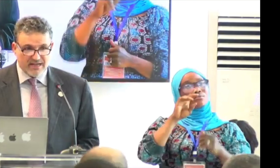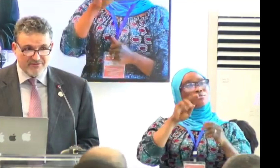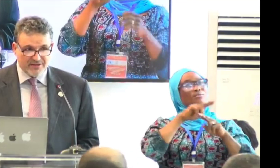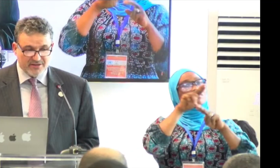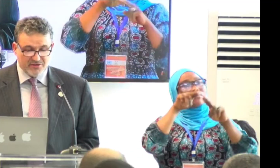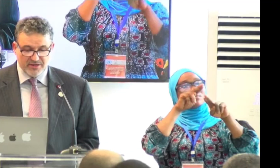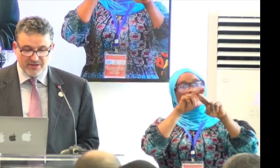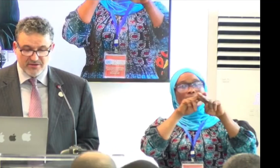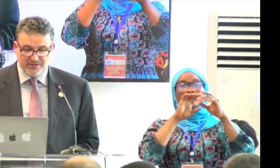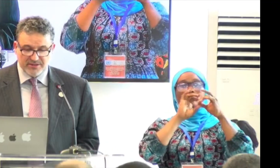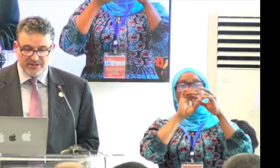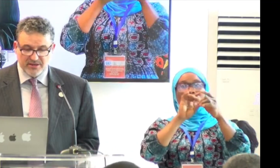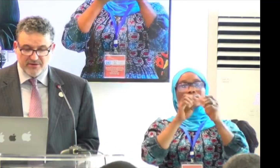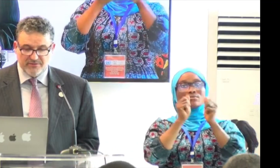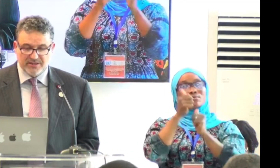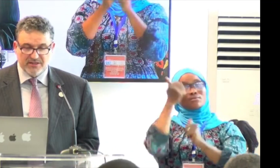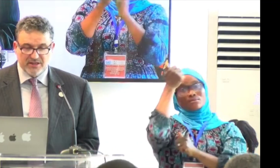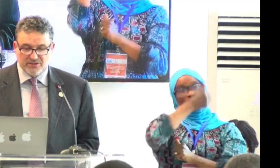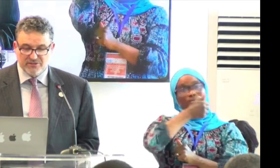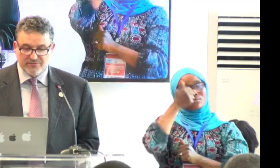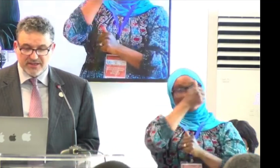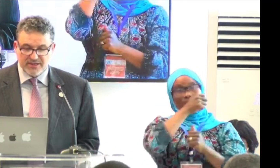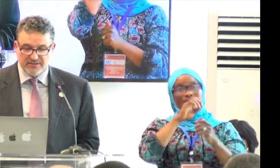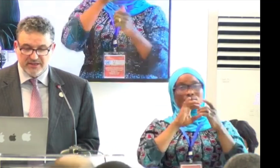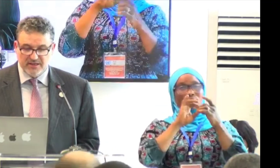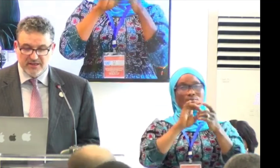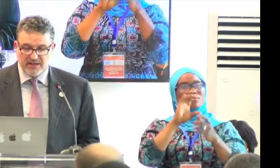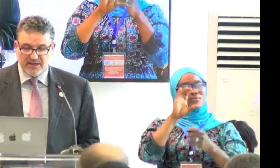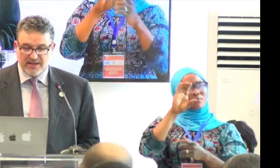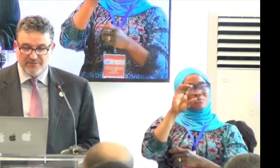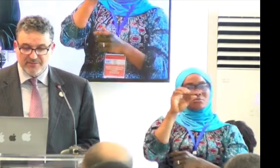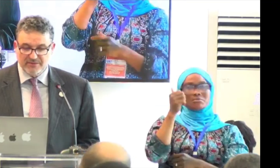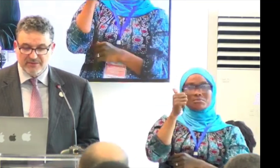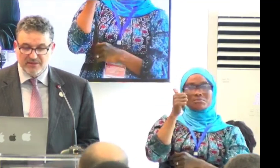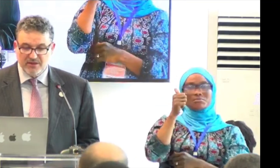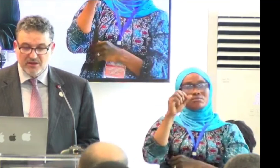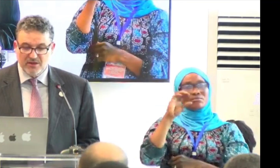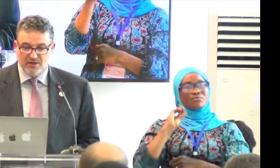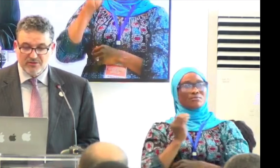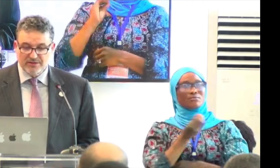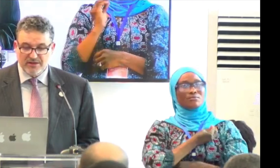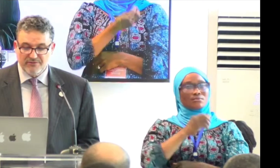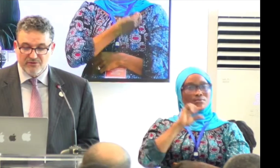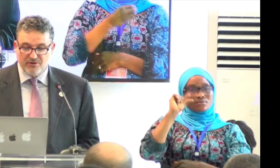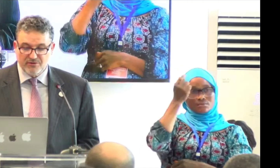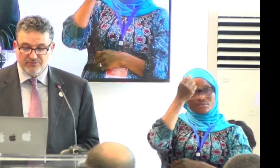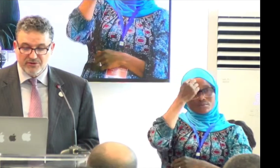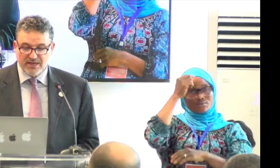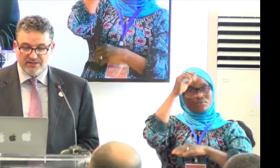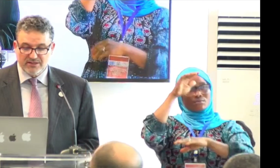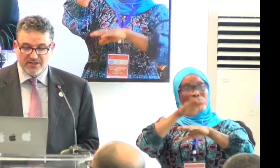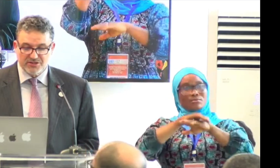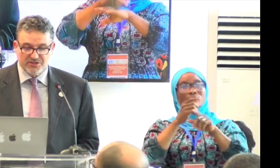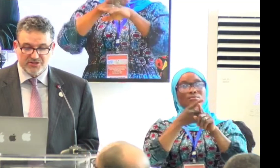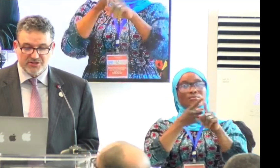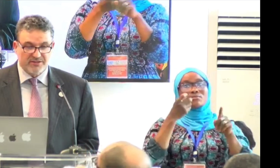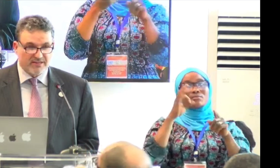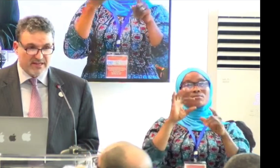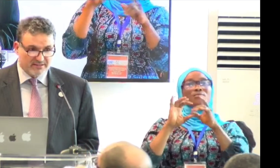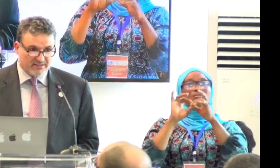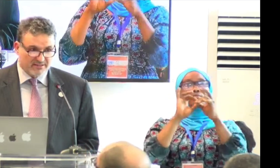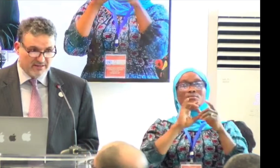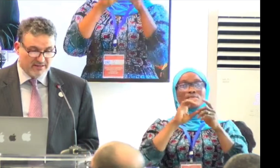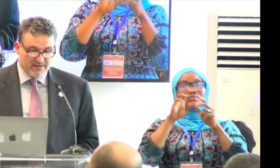of the African Union Committee of 10 heads of state and government on the reform of the United Nations